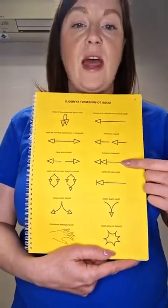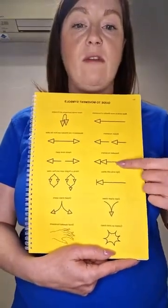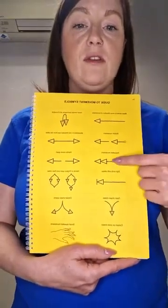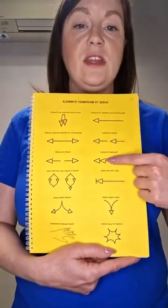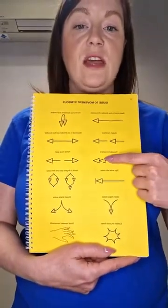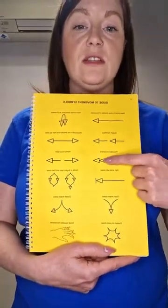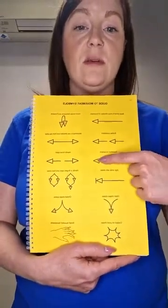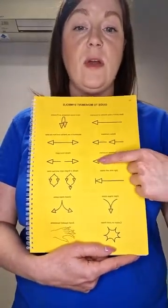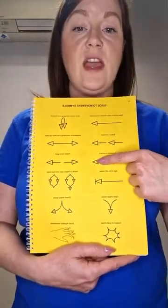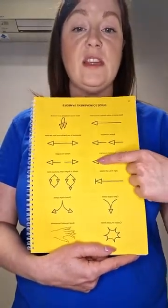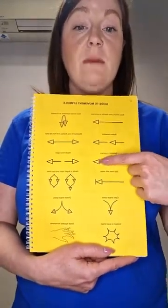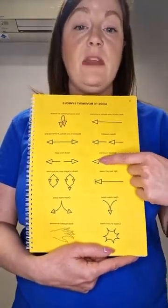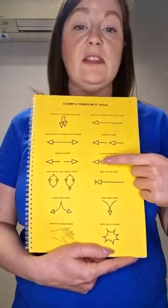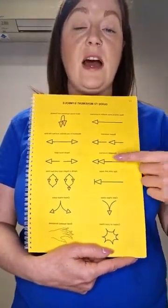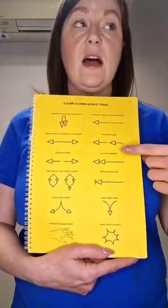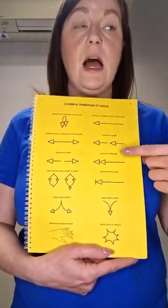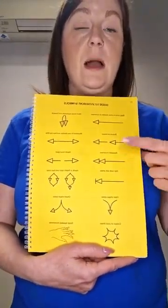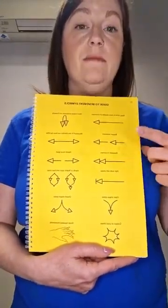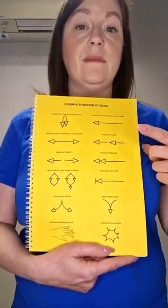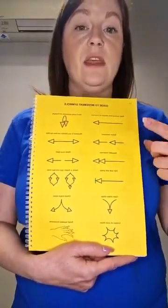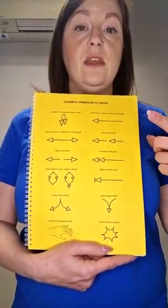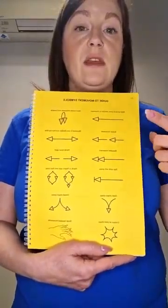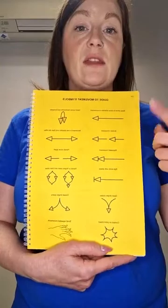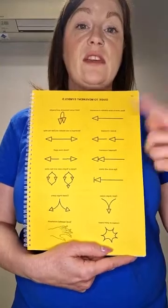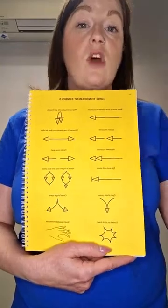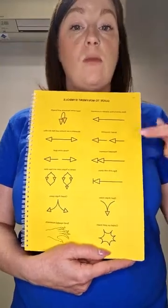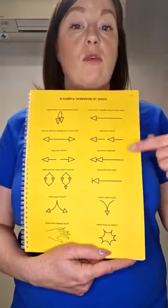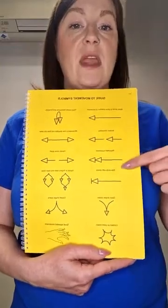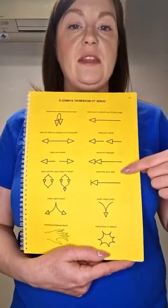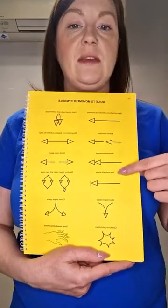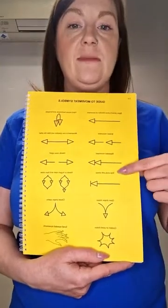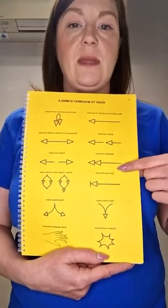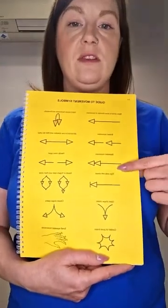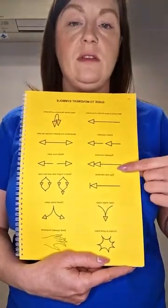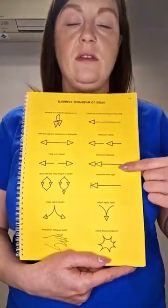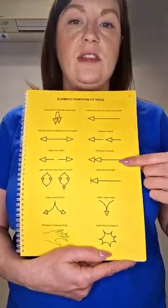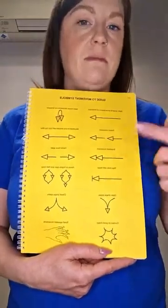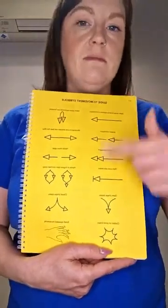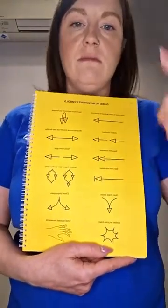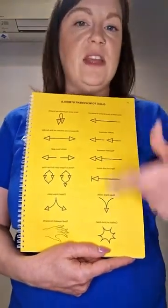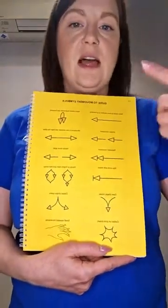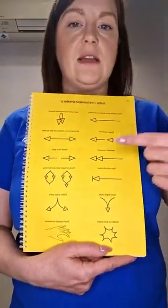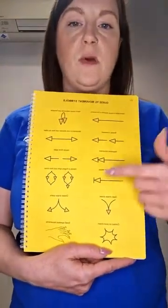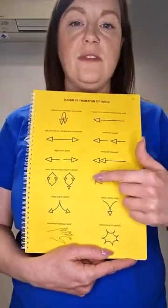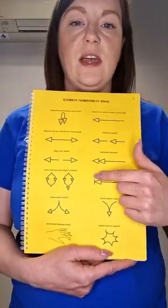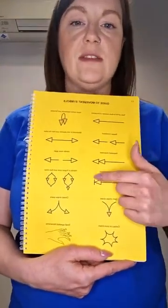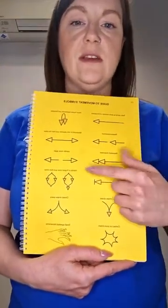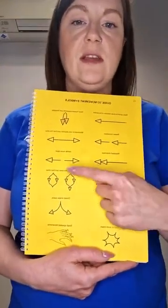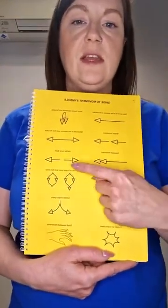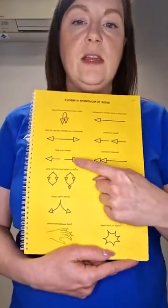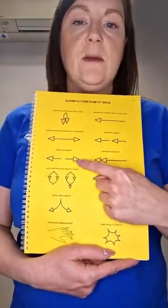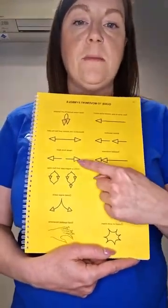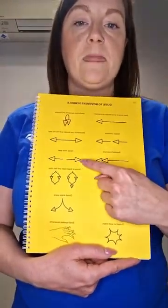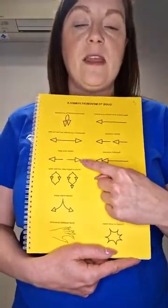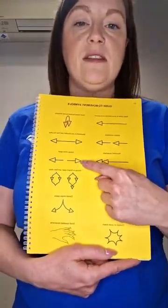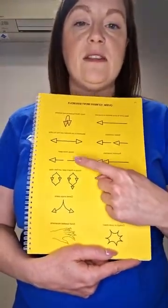movement arrow you see that has a double head means that that sign will repeat. Same same exact process. This is